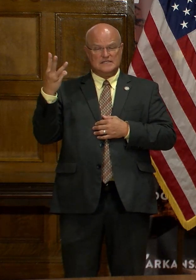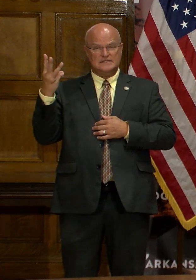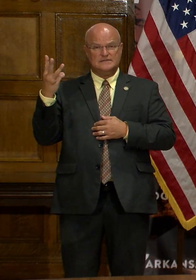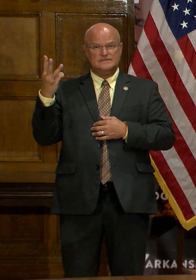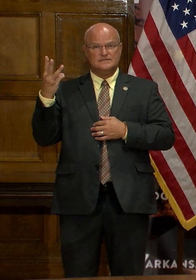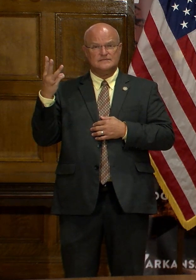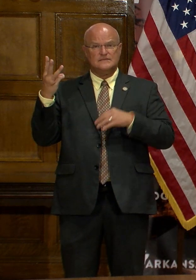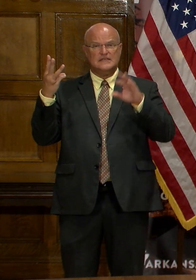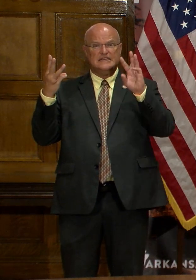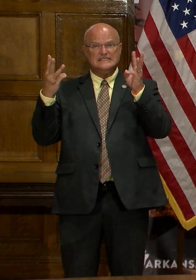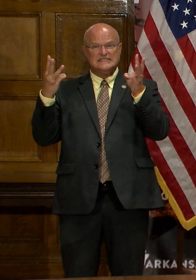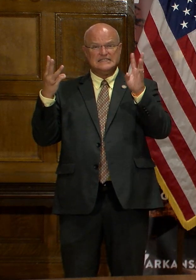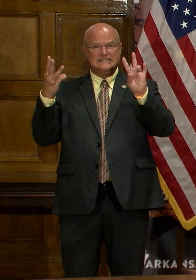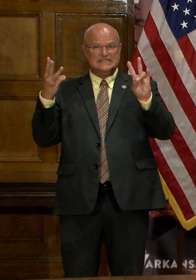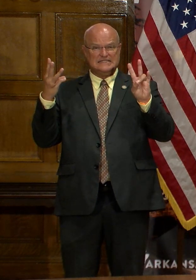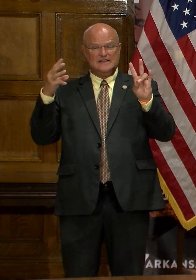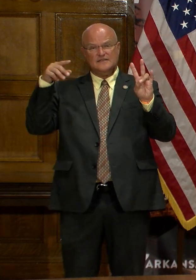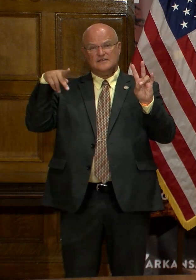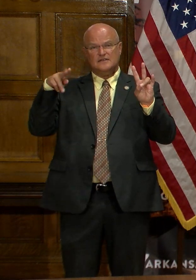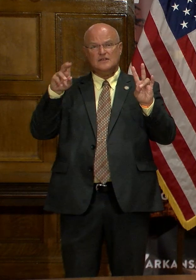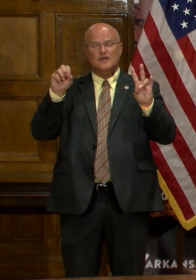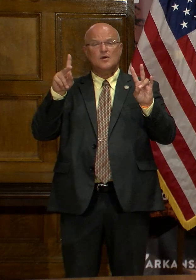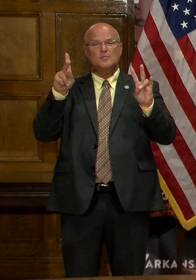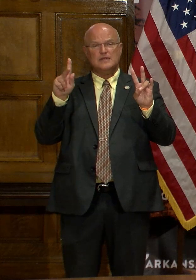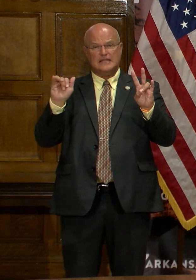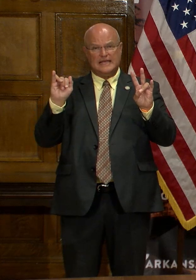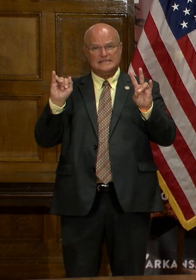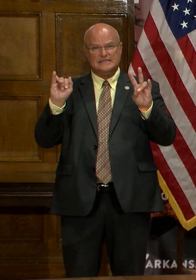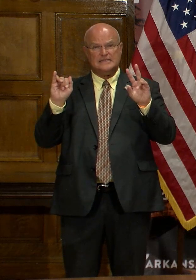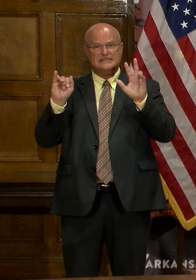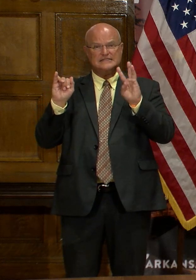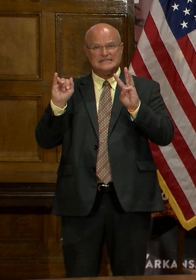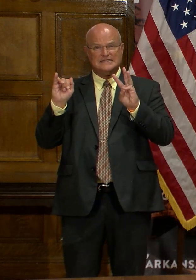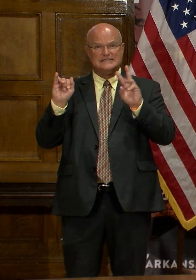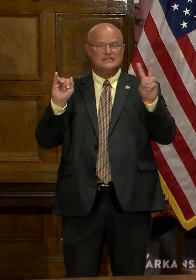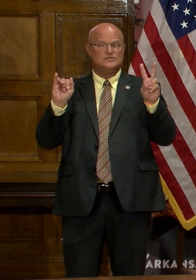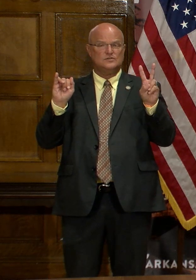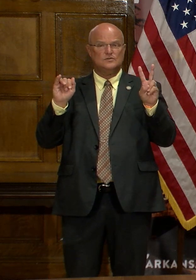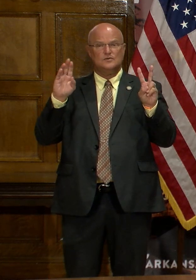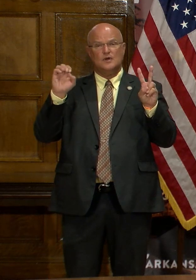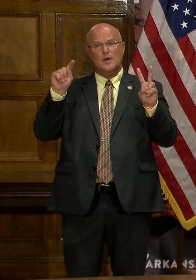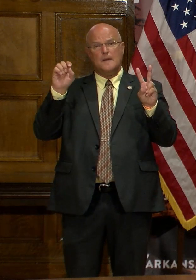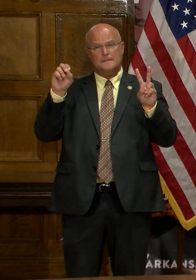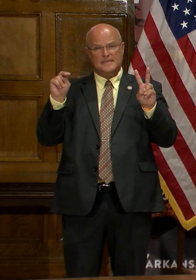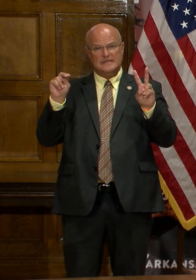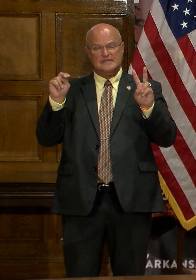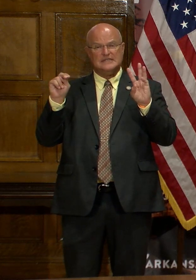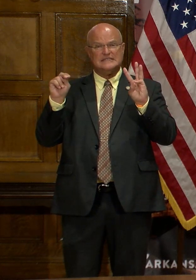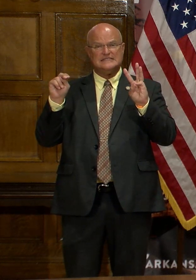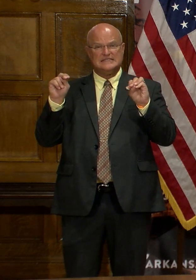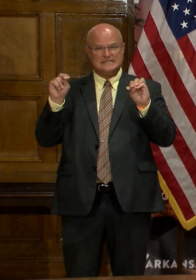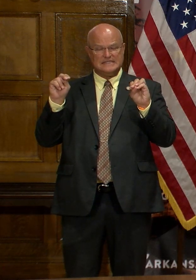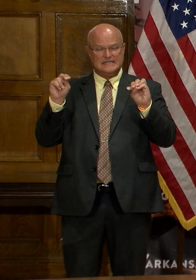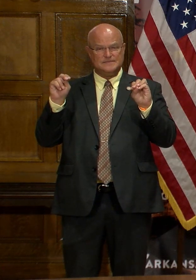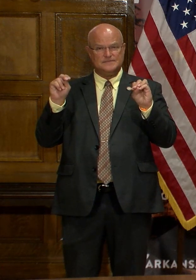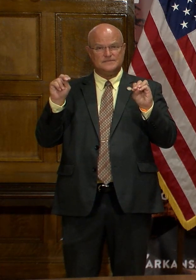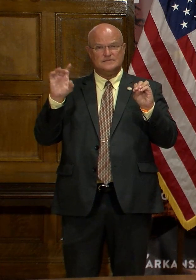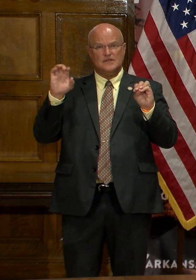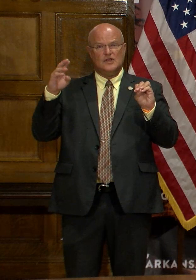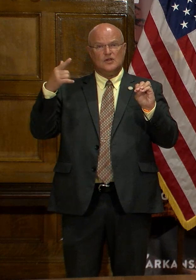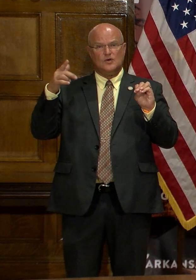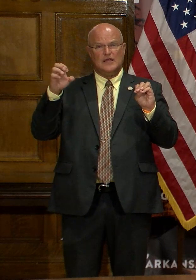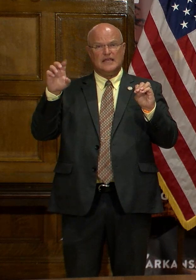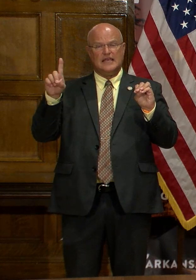at 67, Pulaski County at 62, Benton 60,